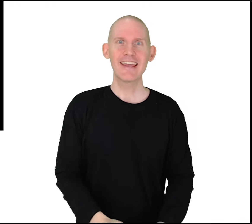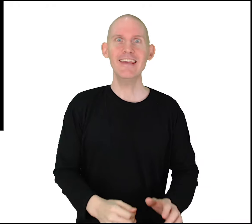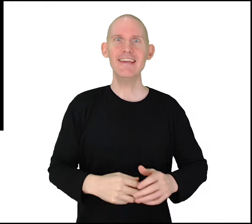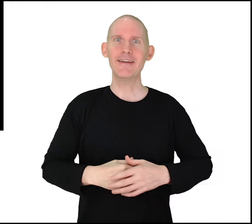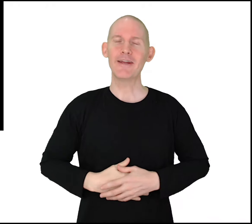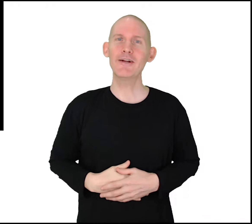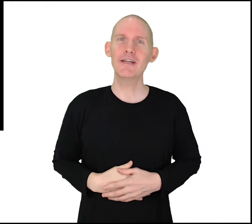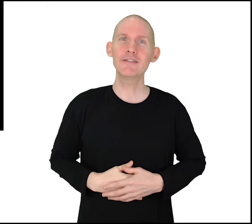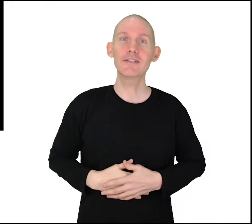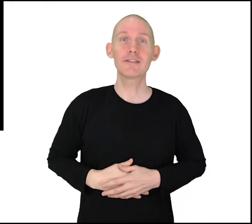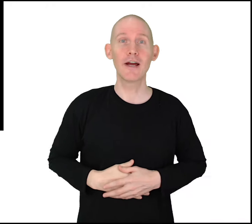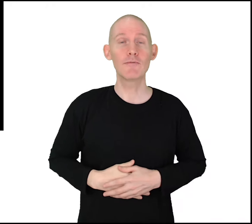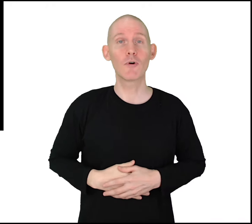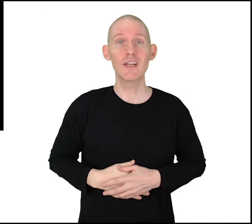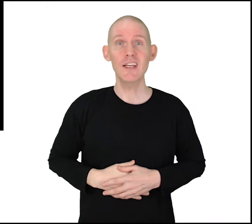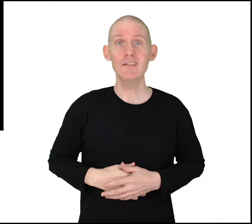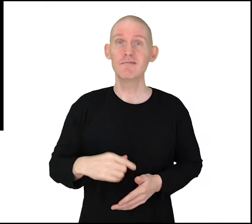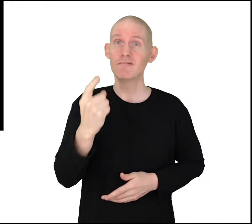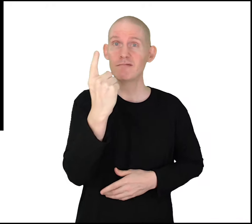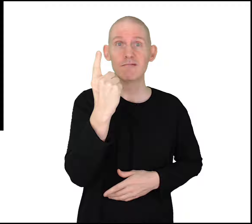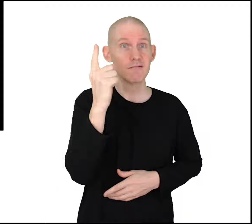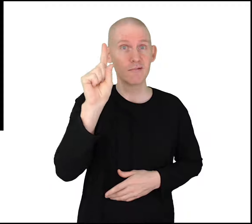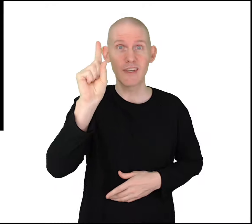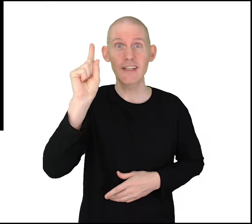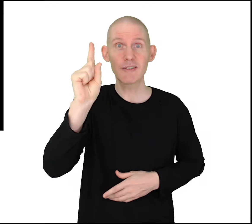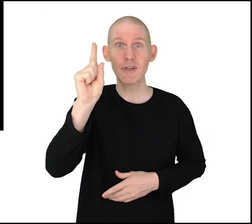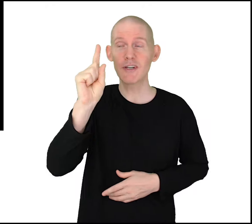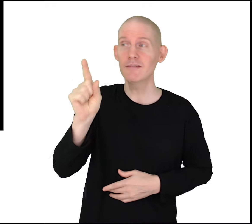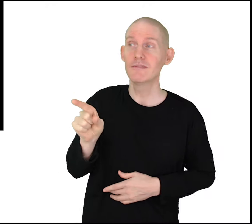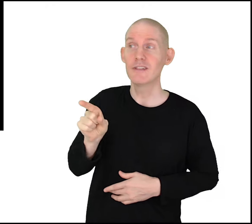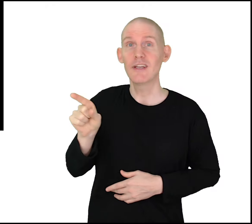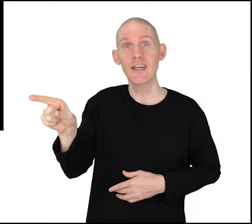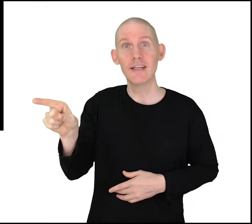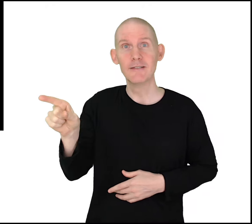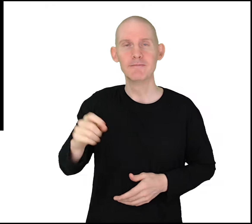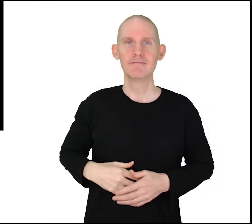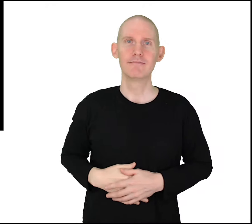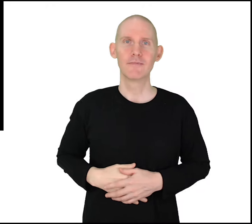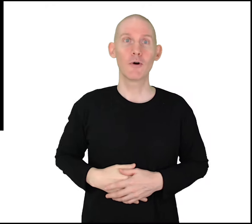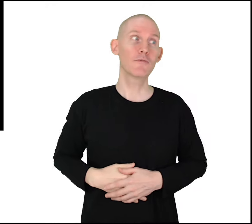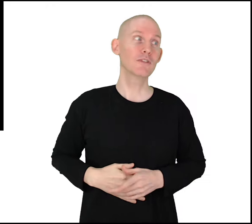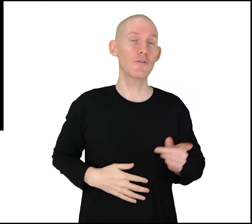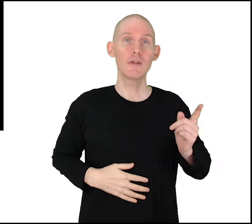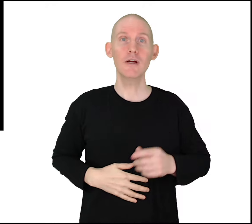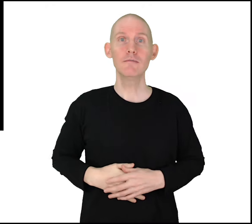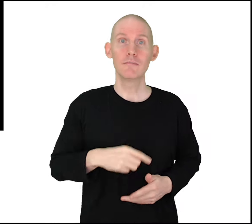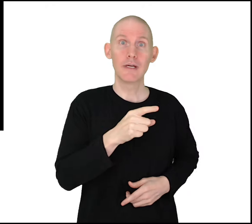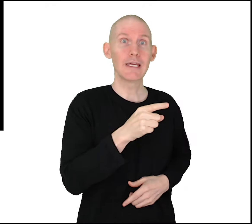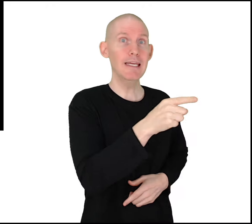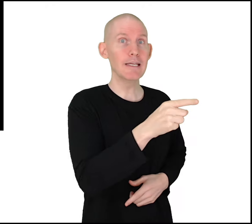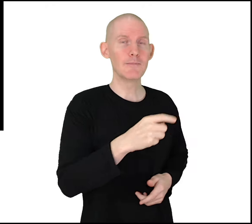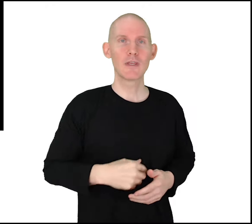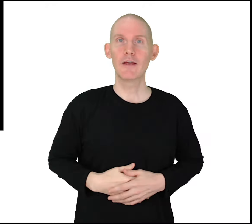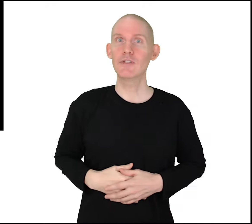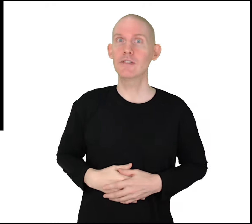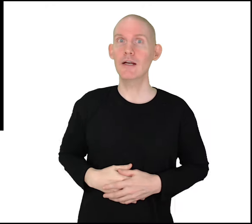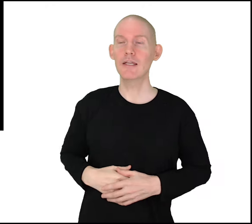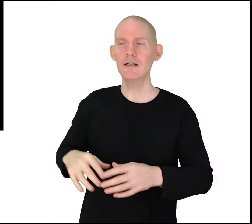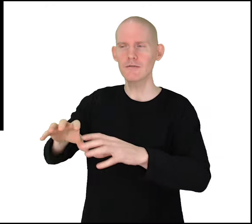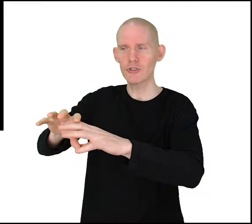He. Here is the sign for he. Index finger, he. Or if he's over there, he. If he's not here, just sign